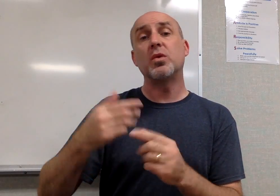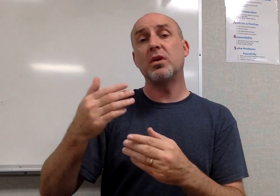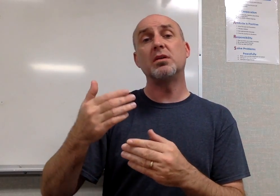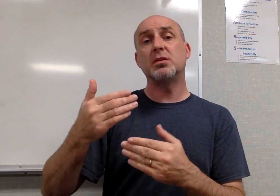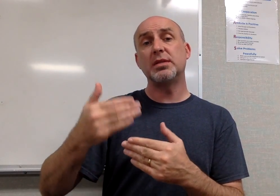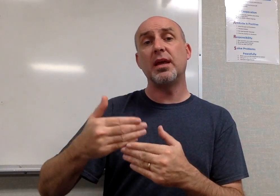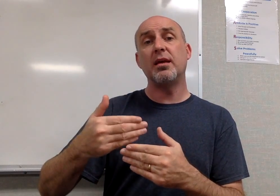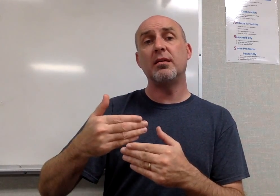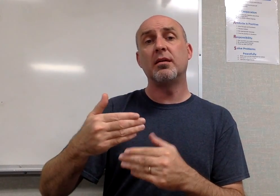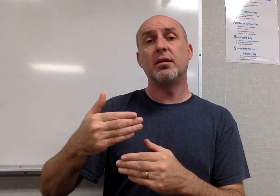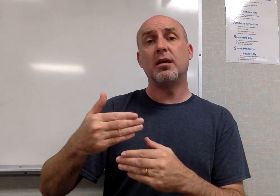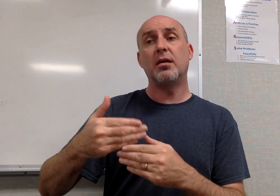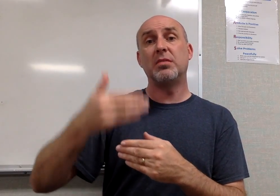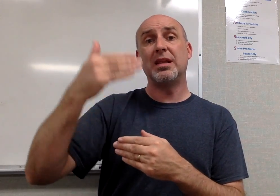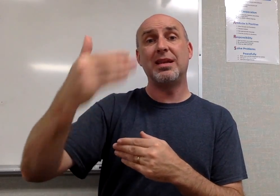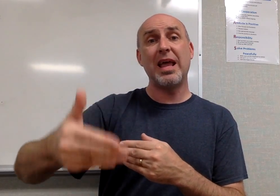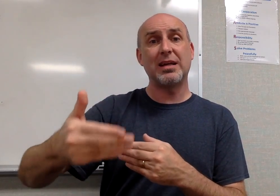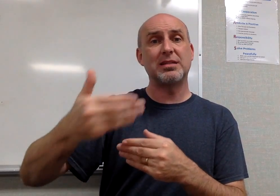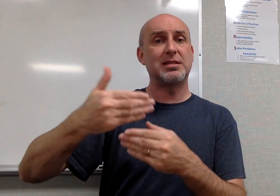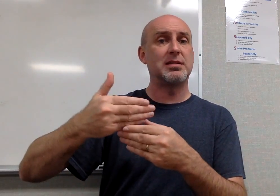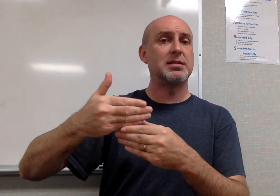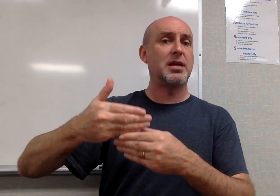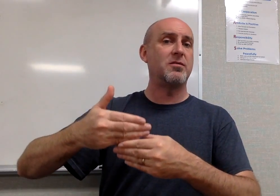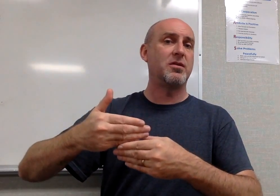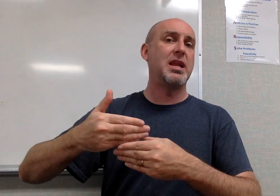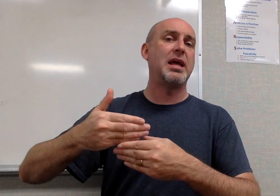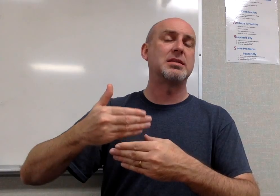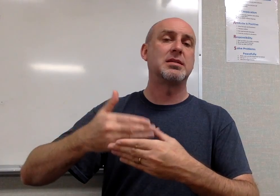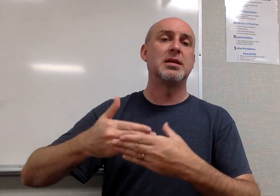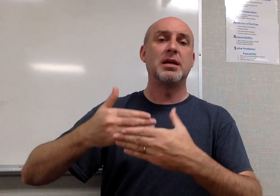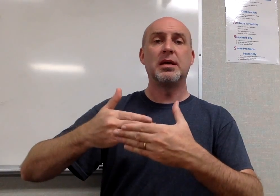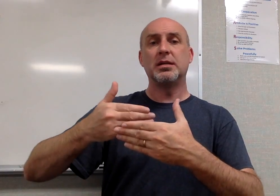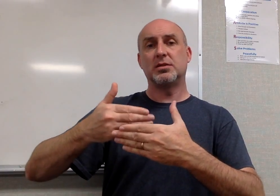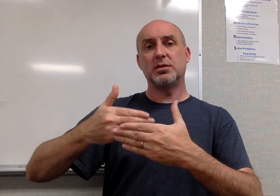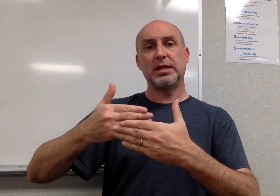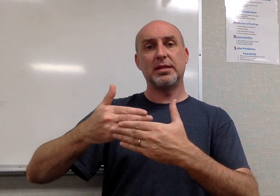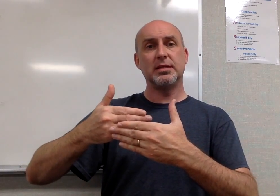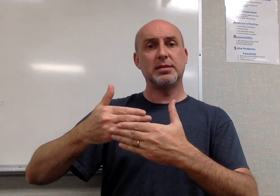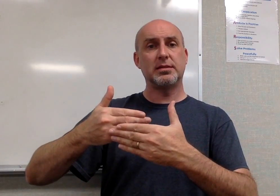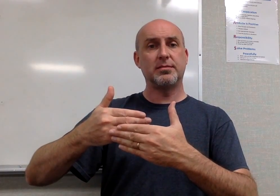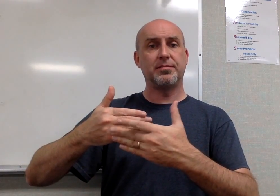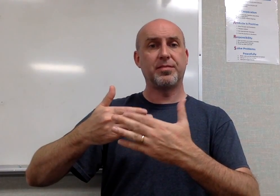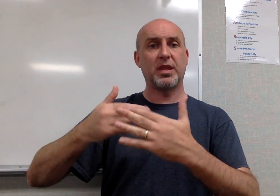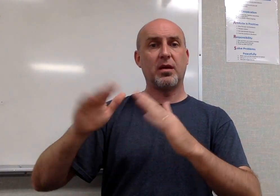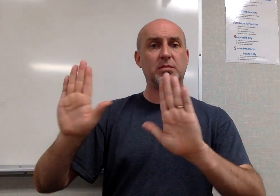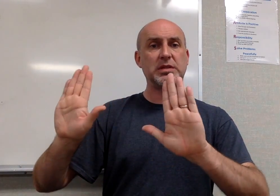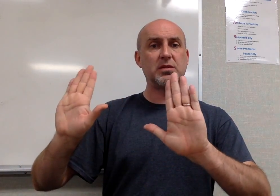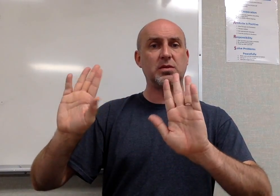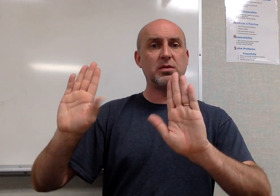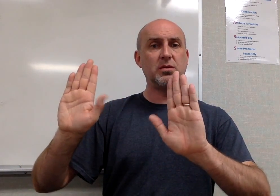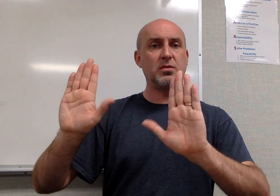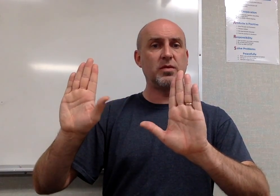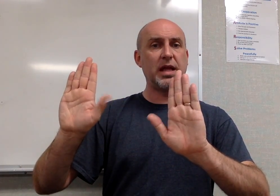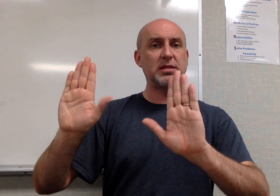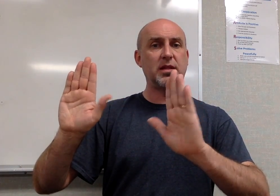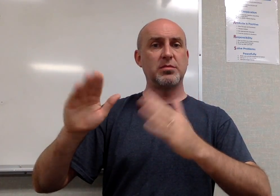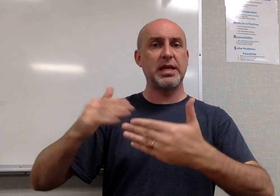can also say next, the sign for next. Starts like this. It's those two flat hands, thumbs